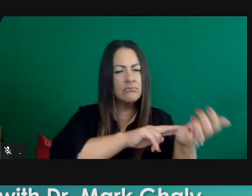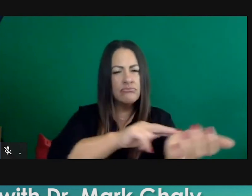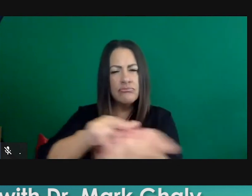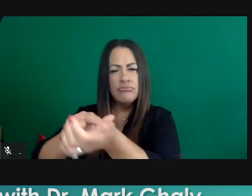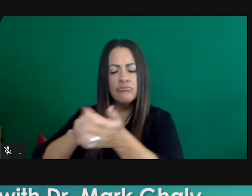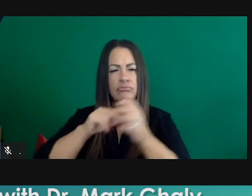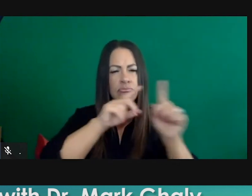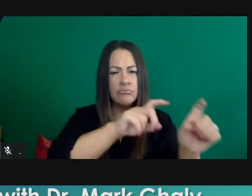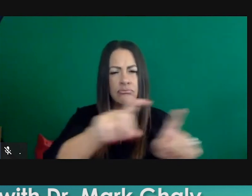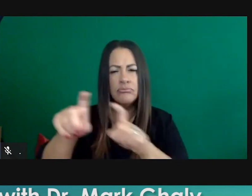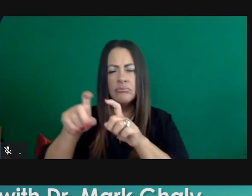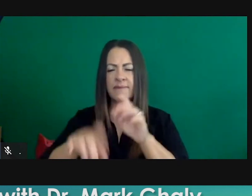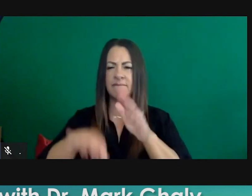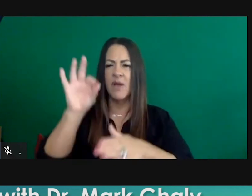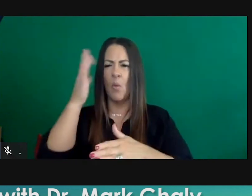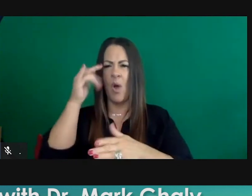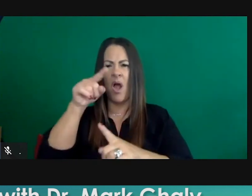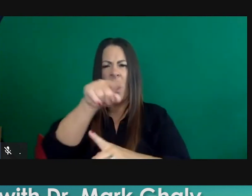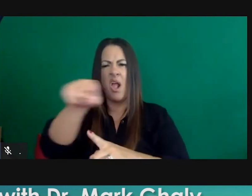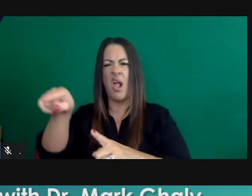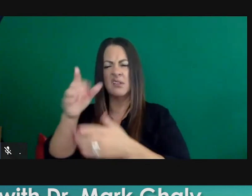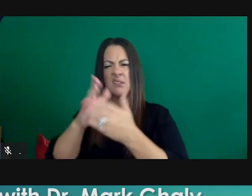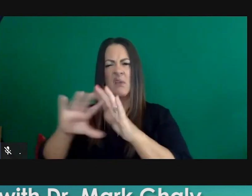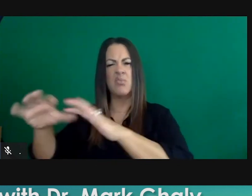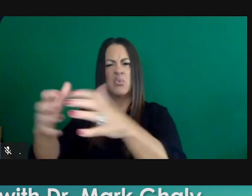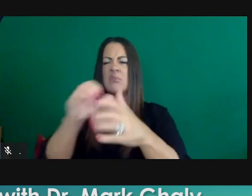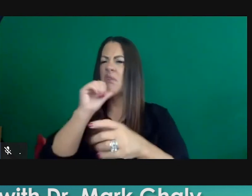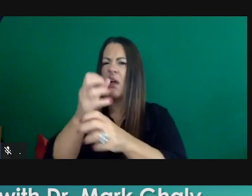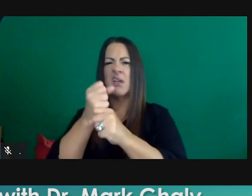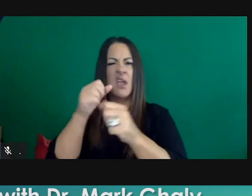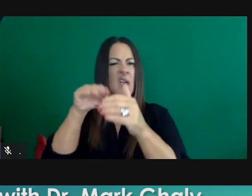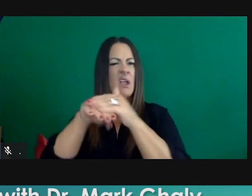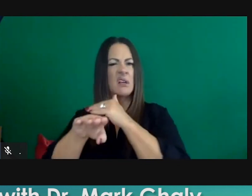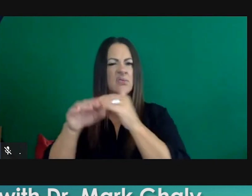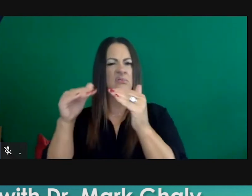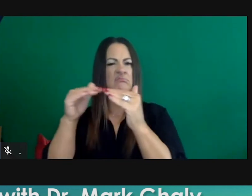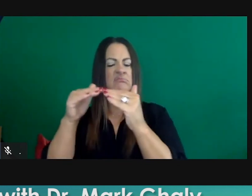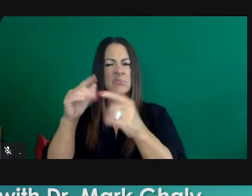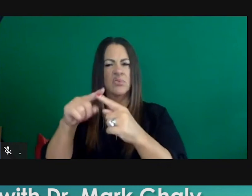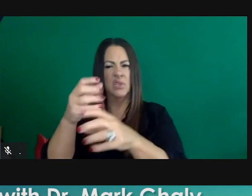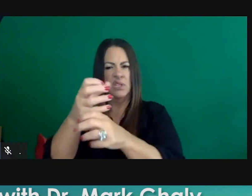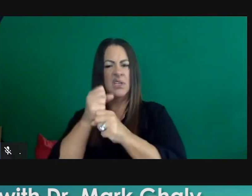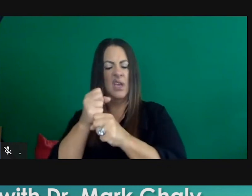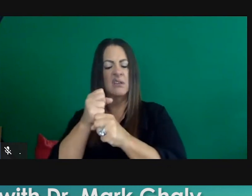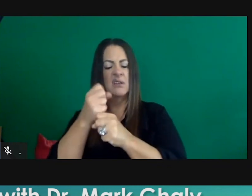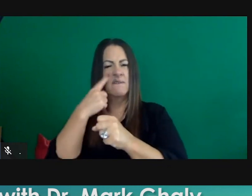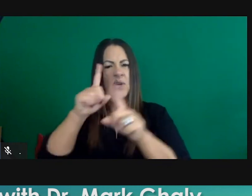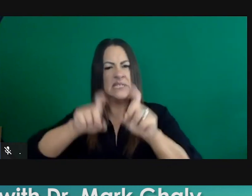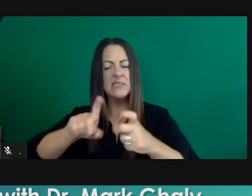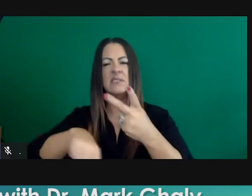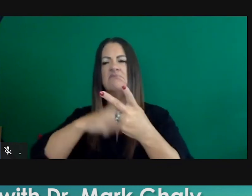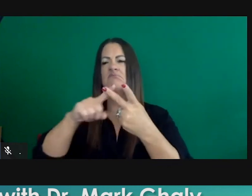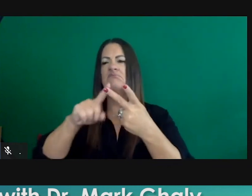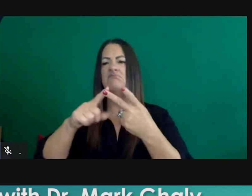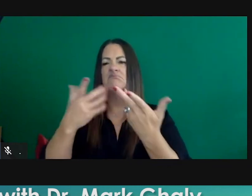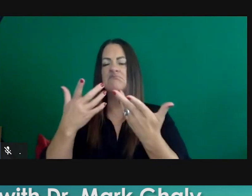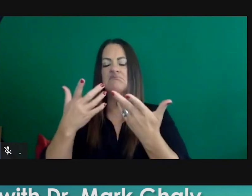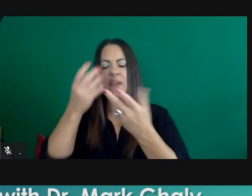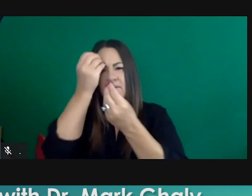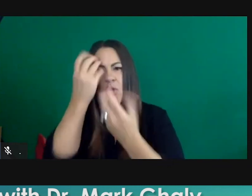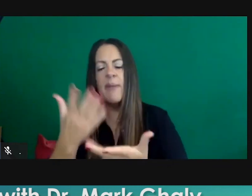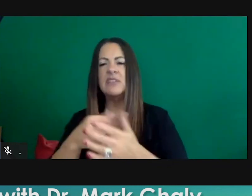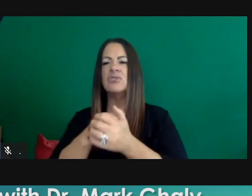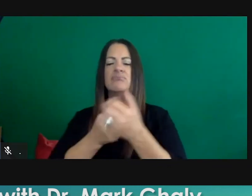our overall vision of promoting equity across California, not just in health, but in all areas, that we're